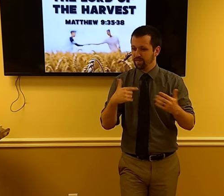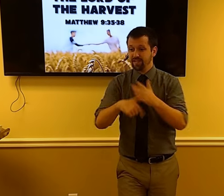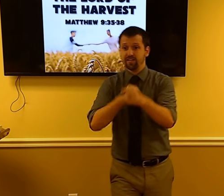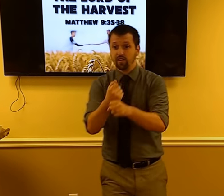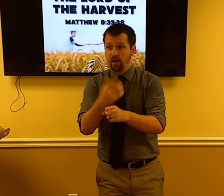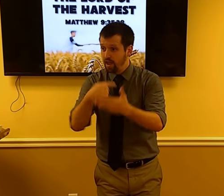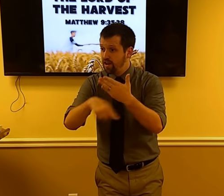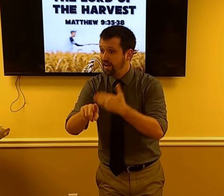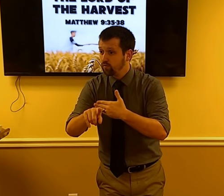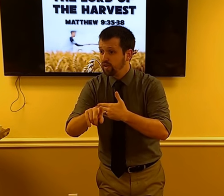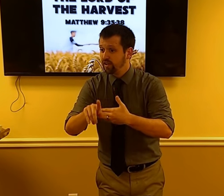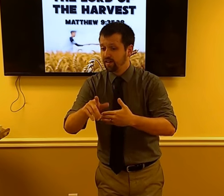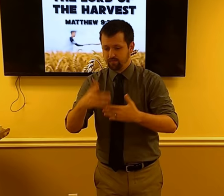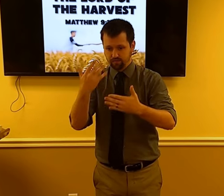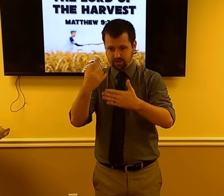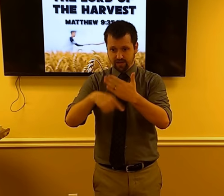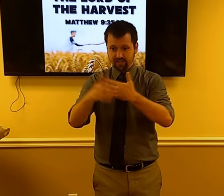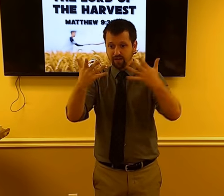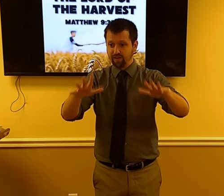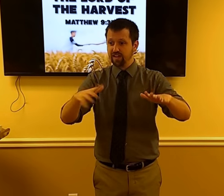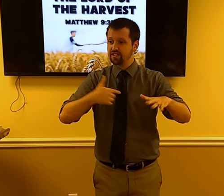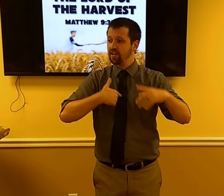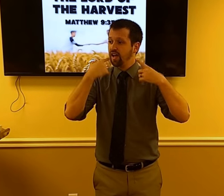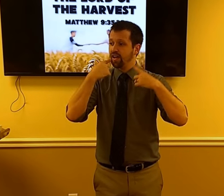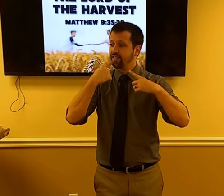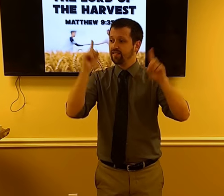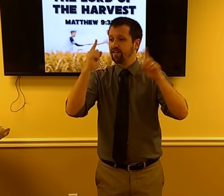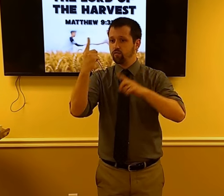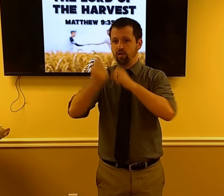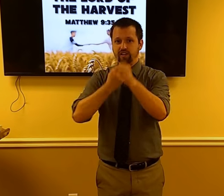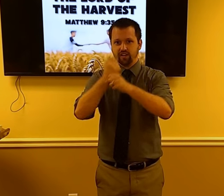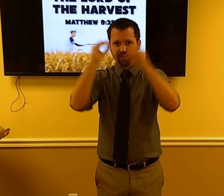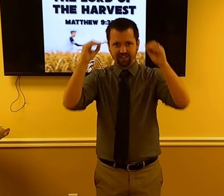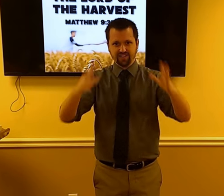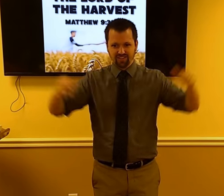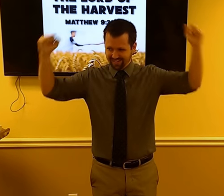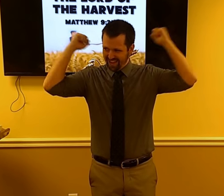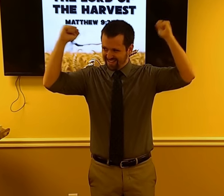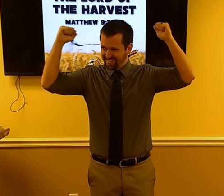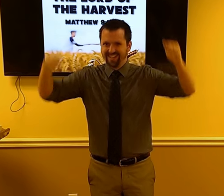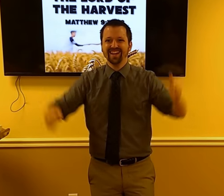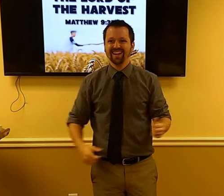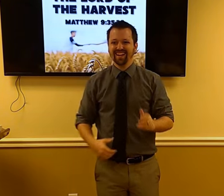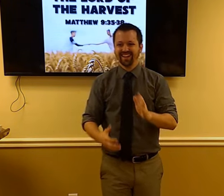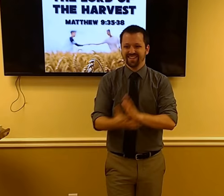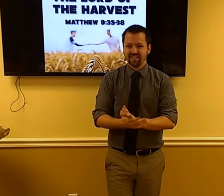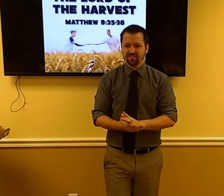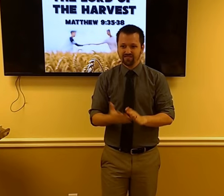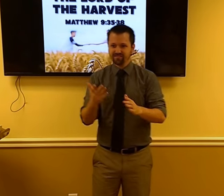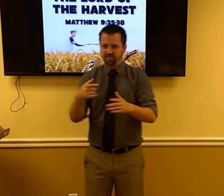This year, next week. Next week finished, I success 1 year, teacher. Yes. So, when